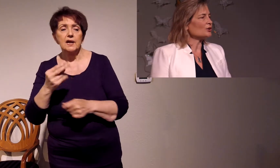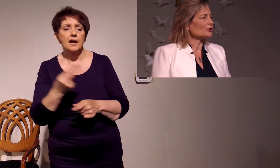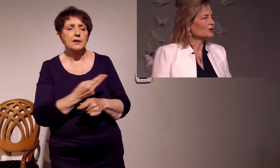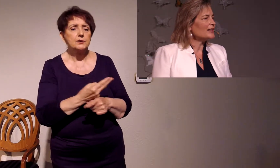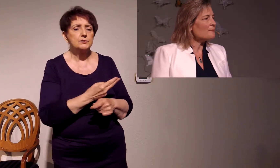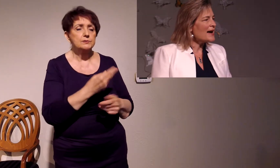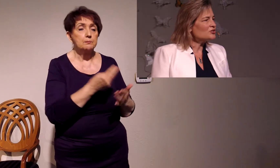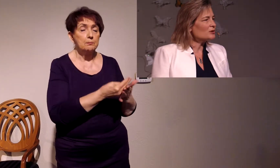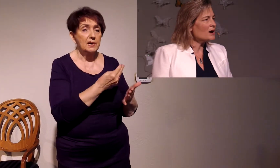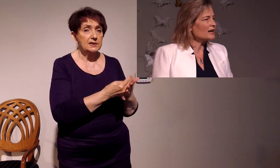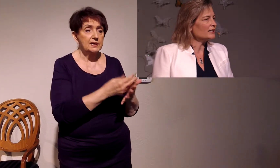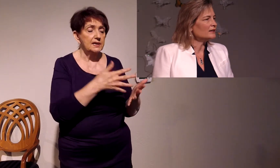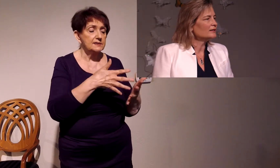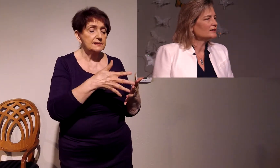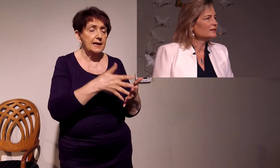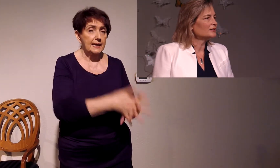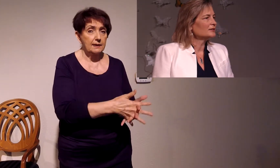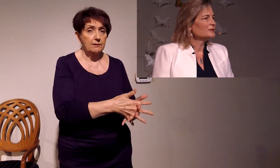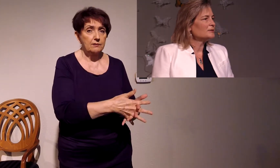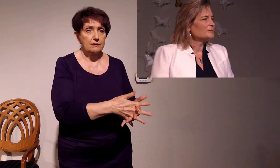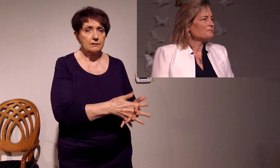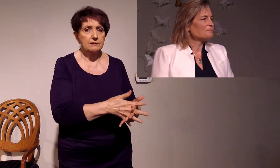the anchor, that magic pocket.